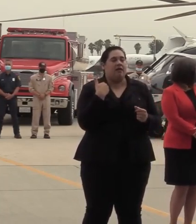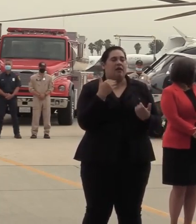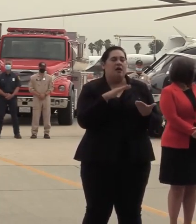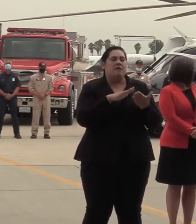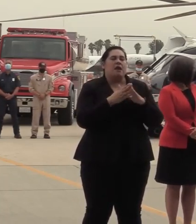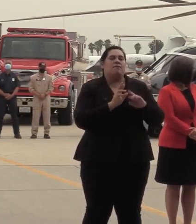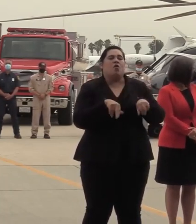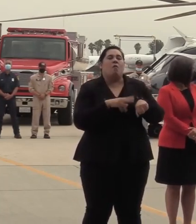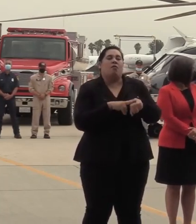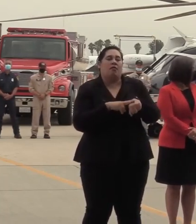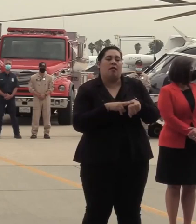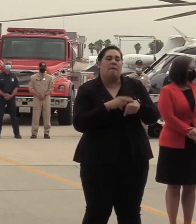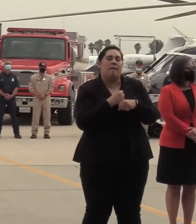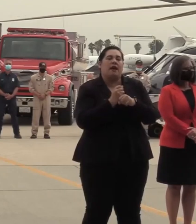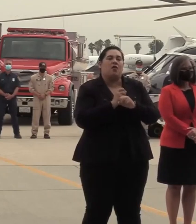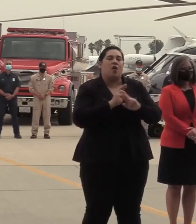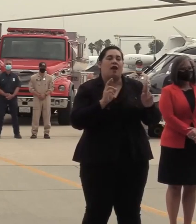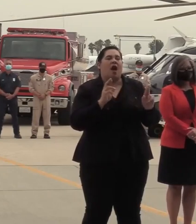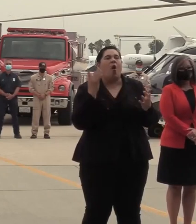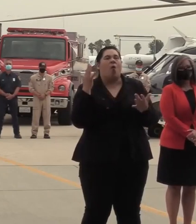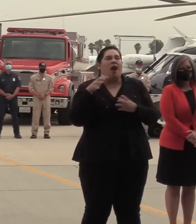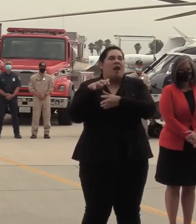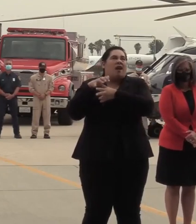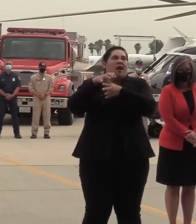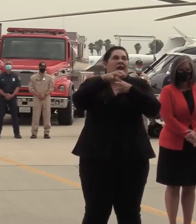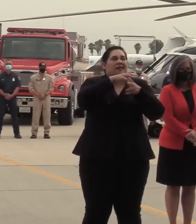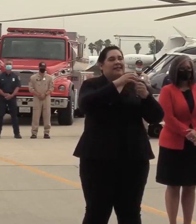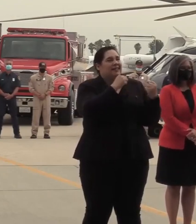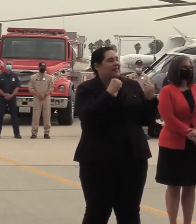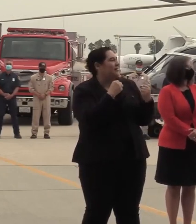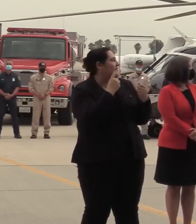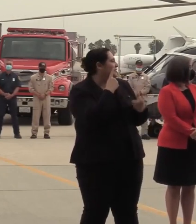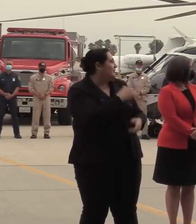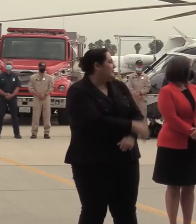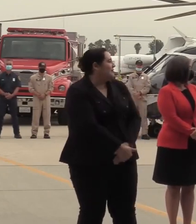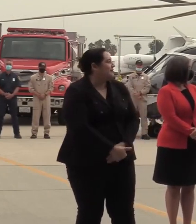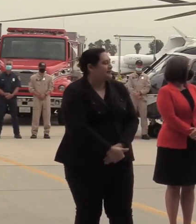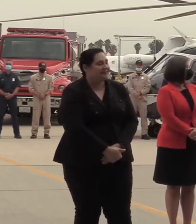normalized getting ready. I'll wait for a second.